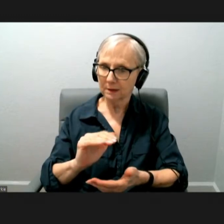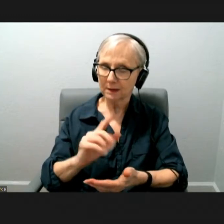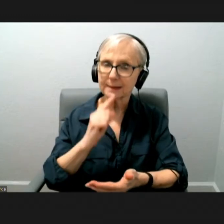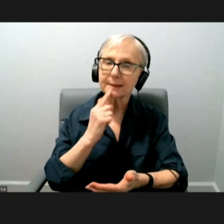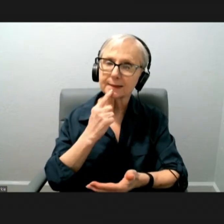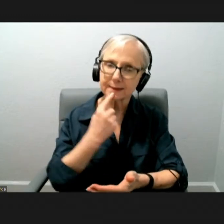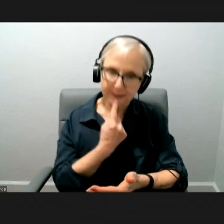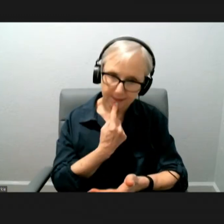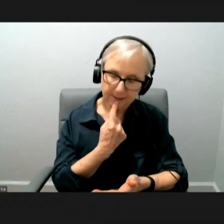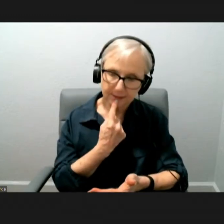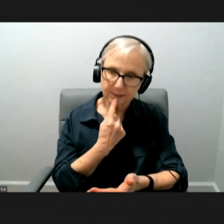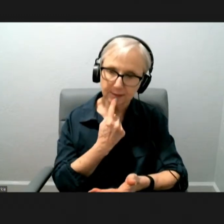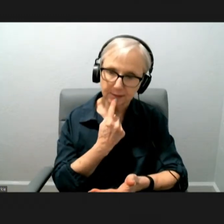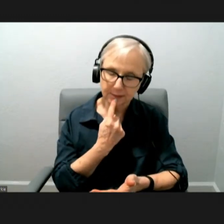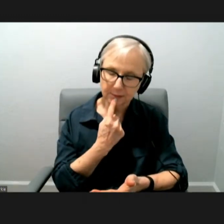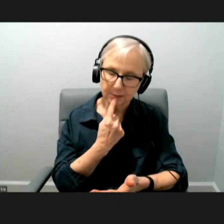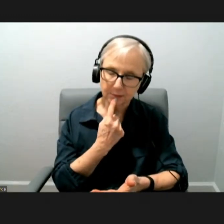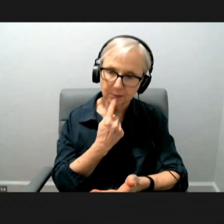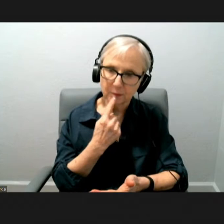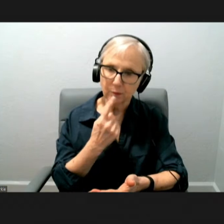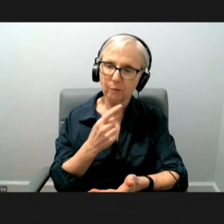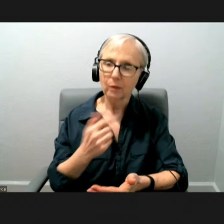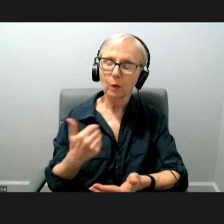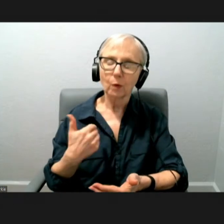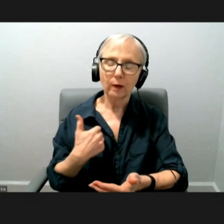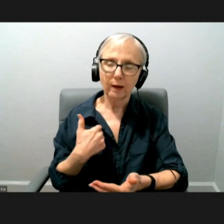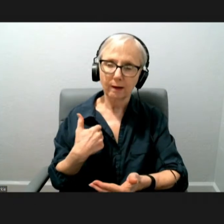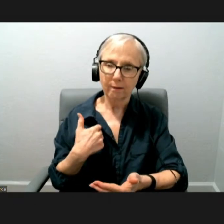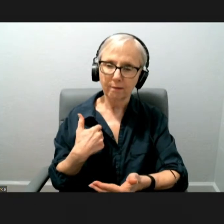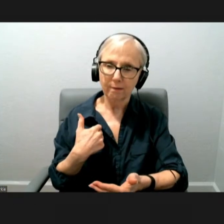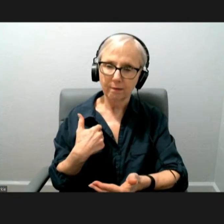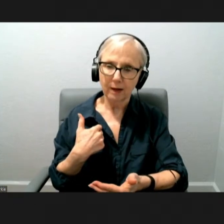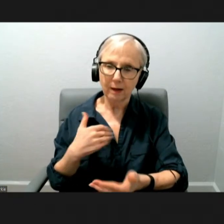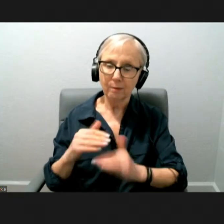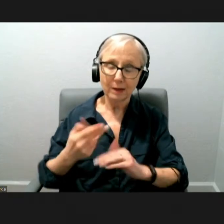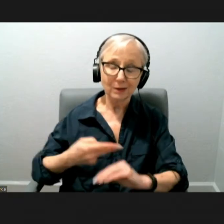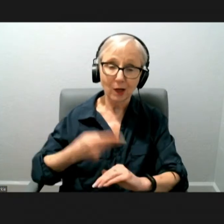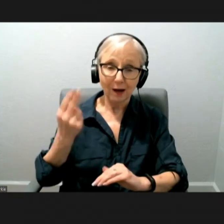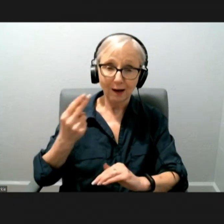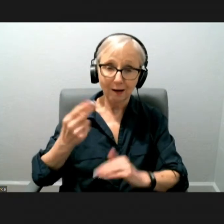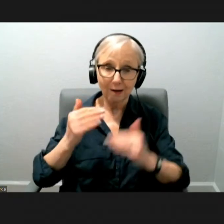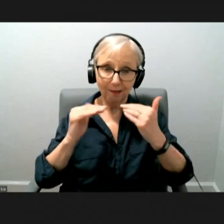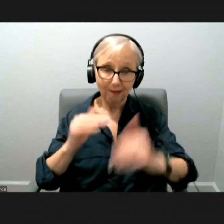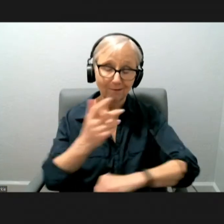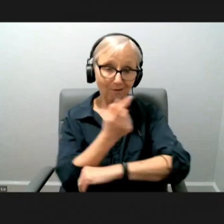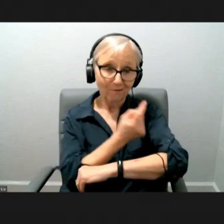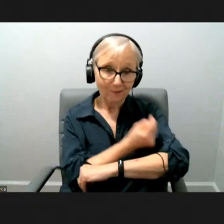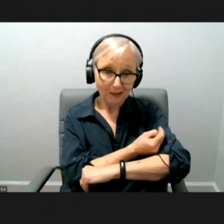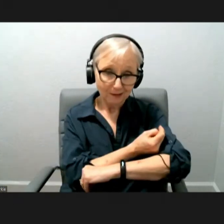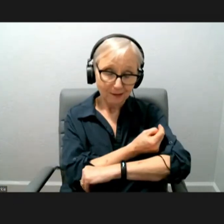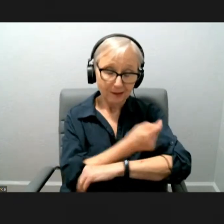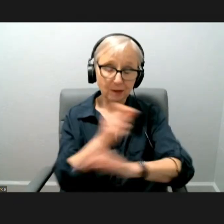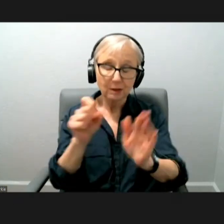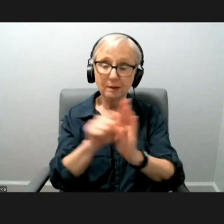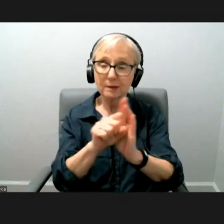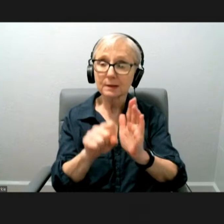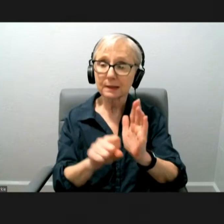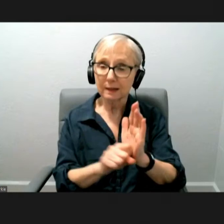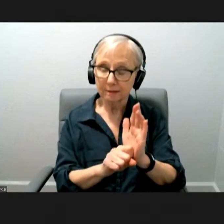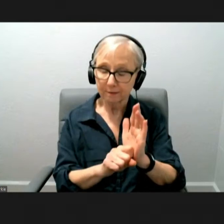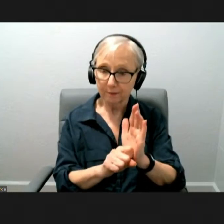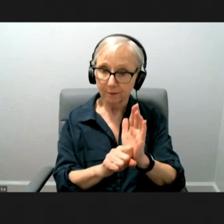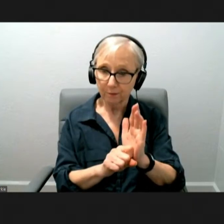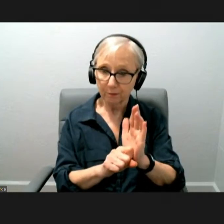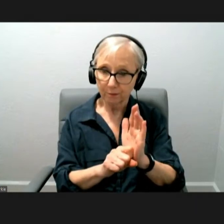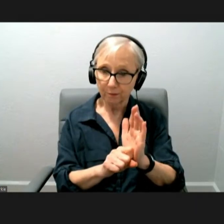severe. It's a disease that's less severe. We have a much higher level of vaccination in the state.